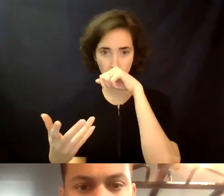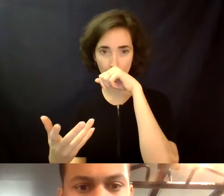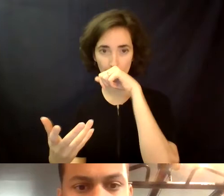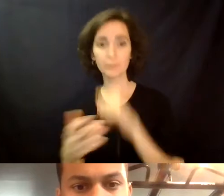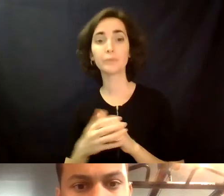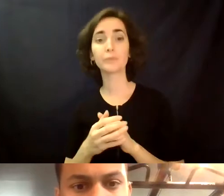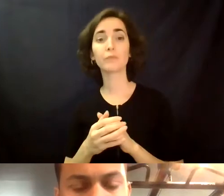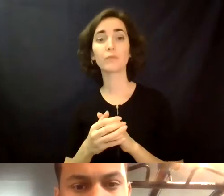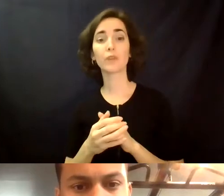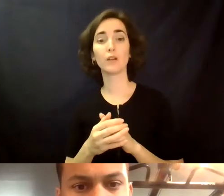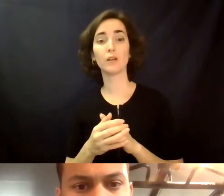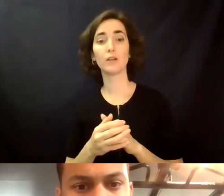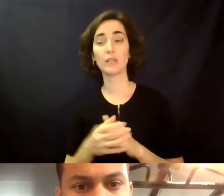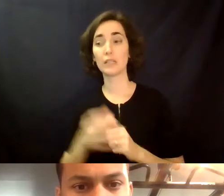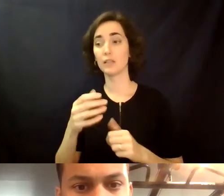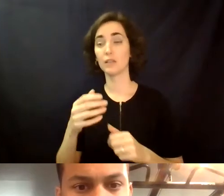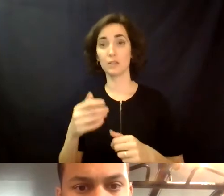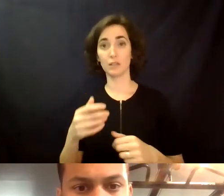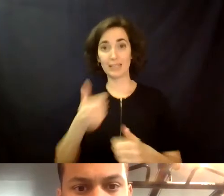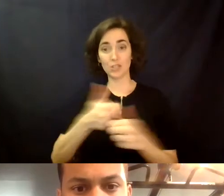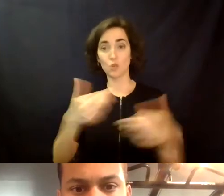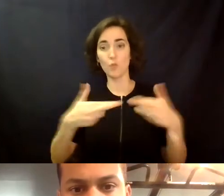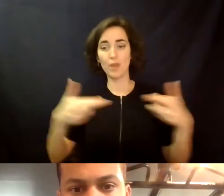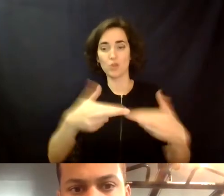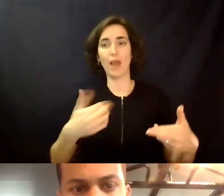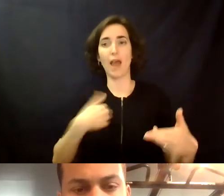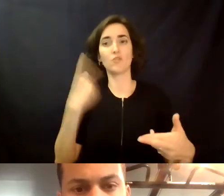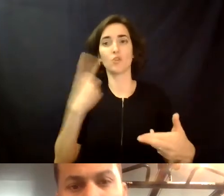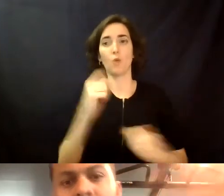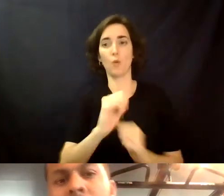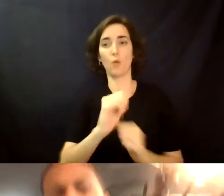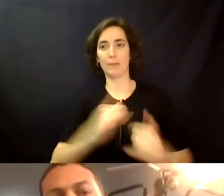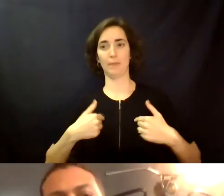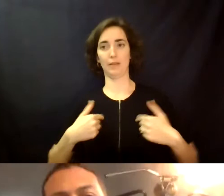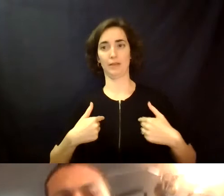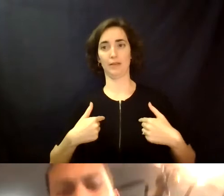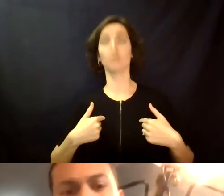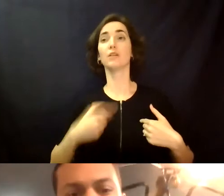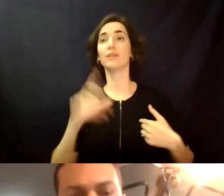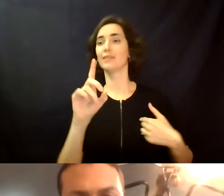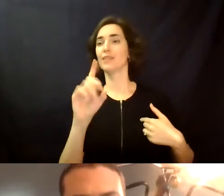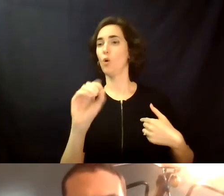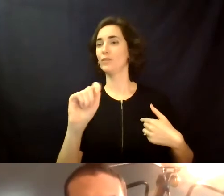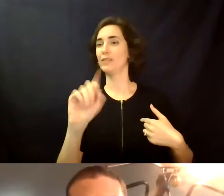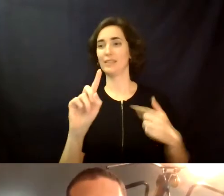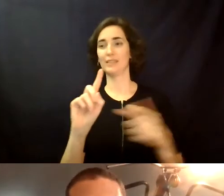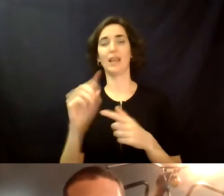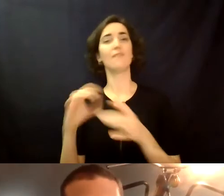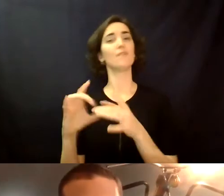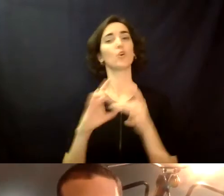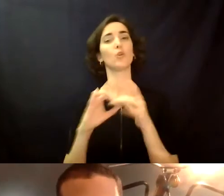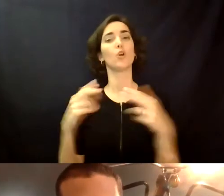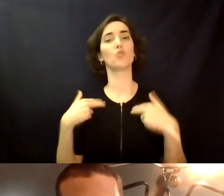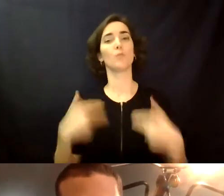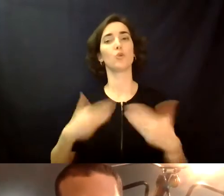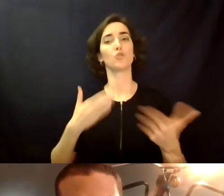like me in each region of the state. So in each region of the state, DOTD has a coordinated human services transportation